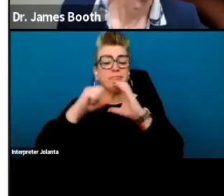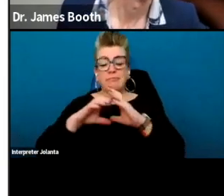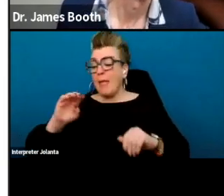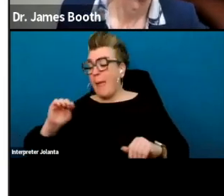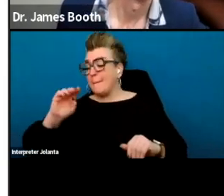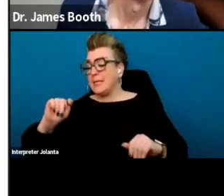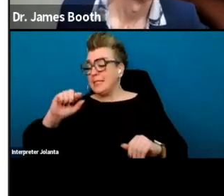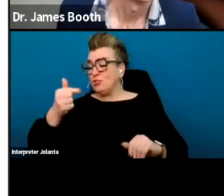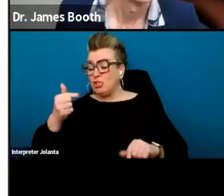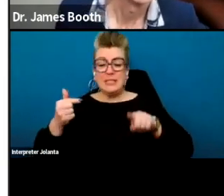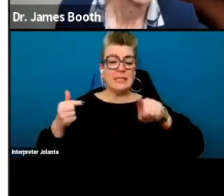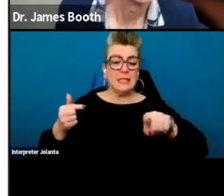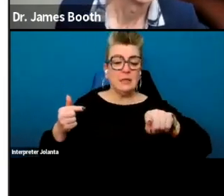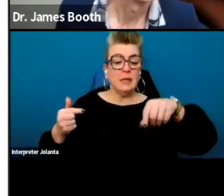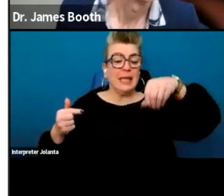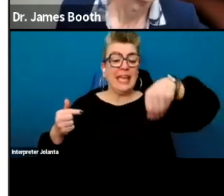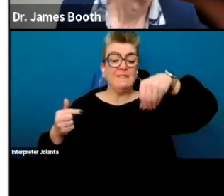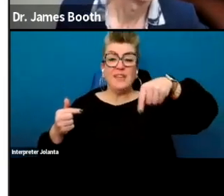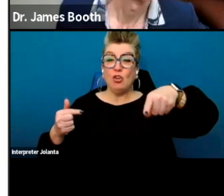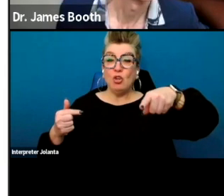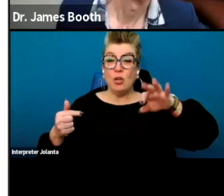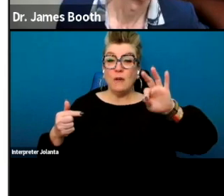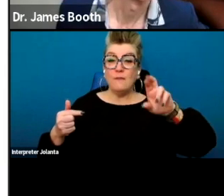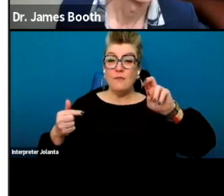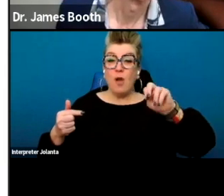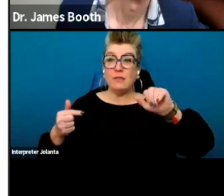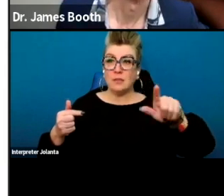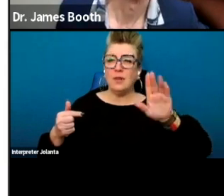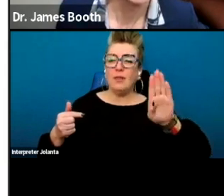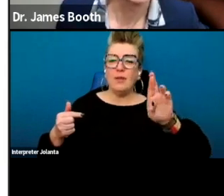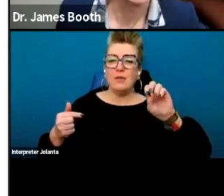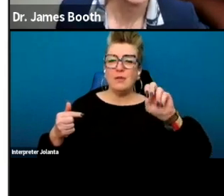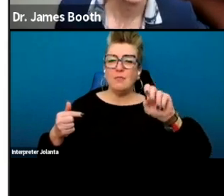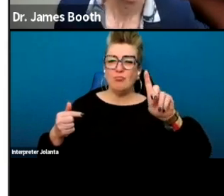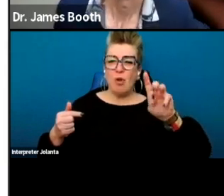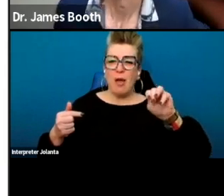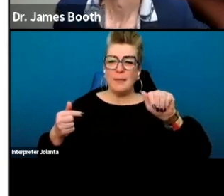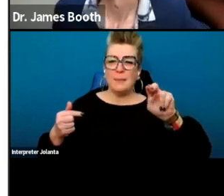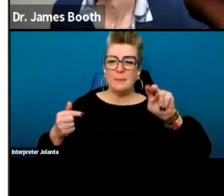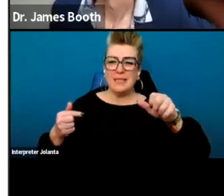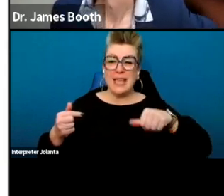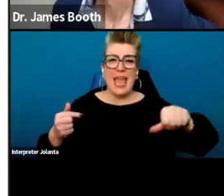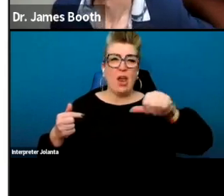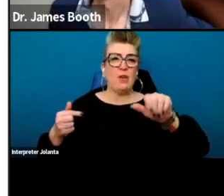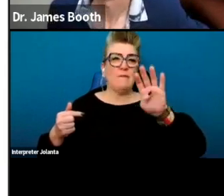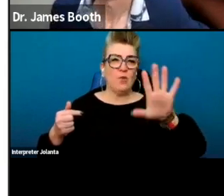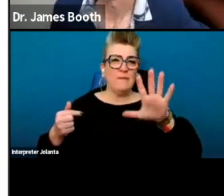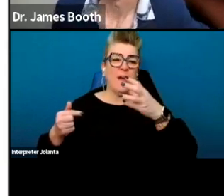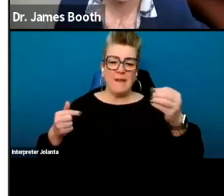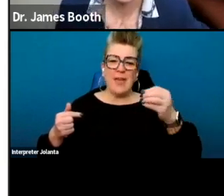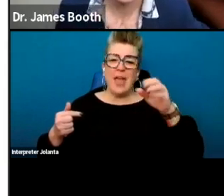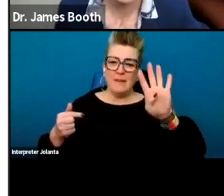inferior frontal area, Brodmann's area 45 and 47, as being involved